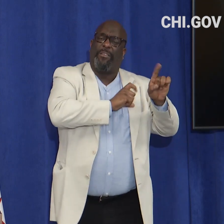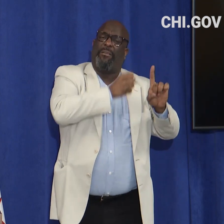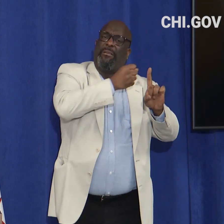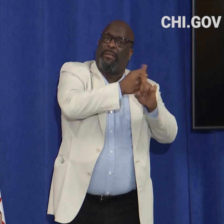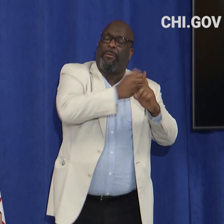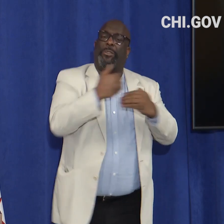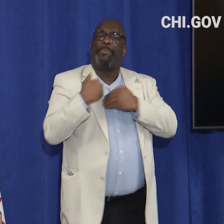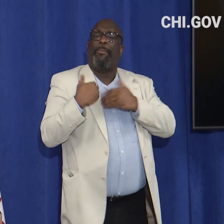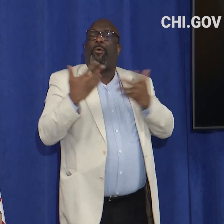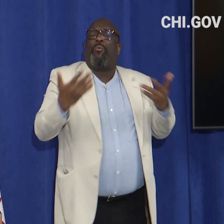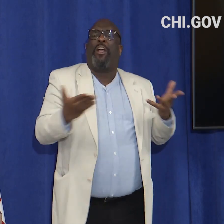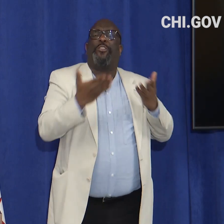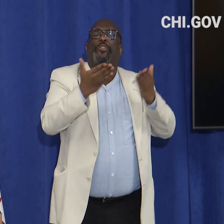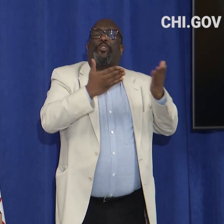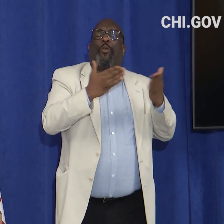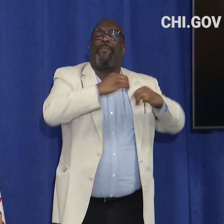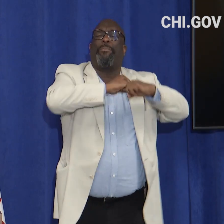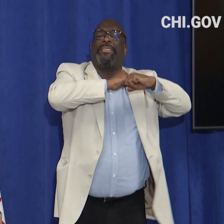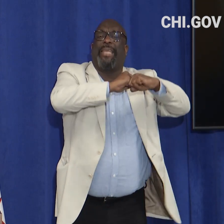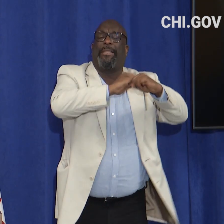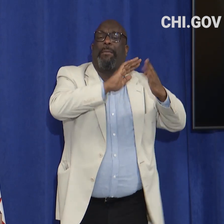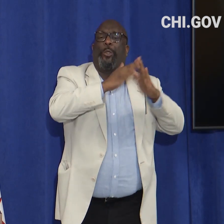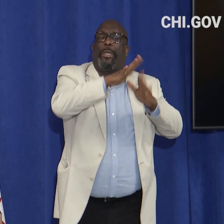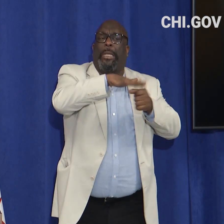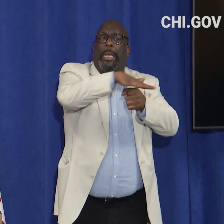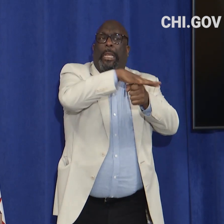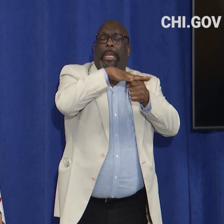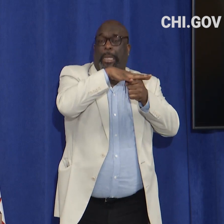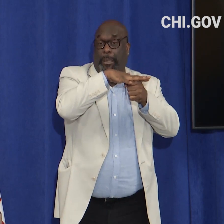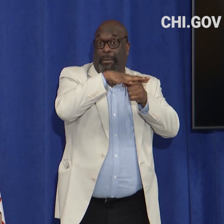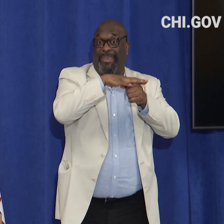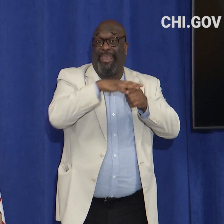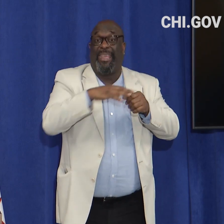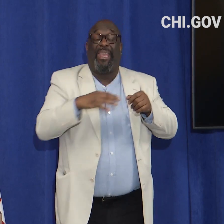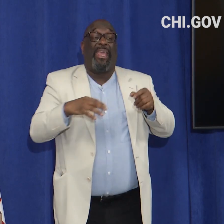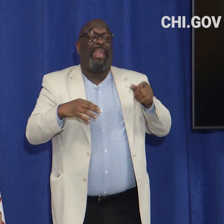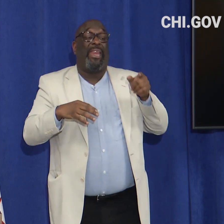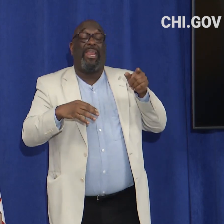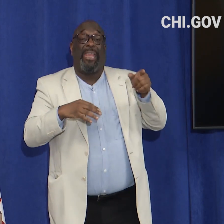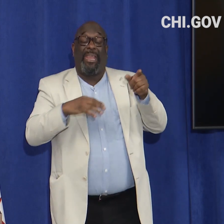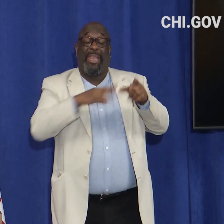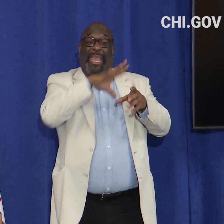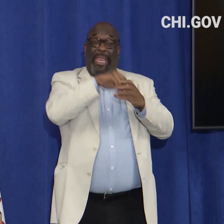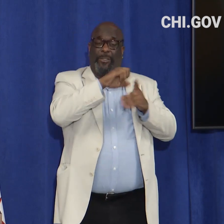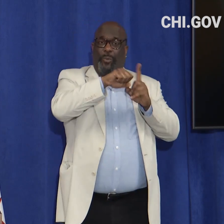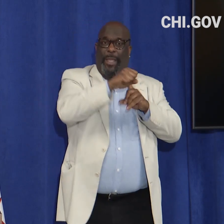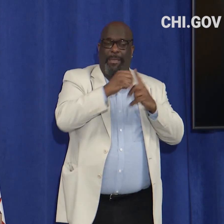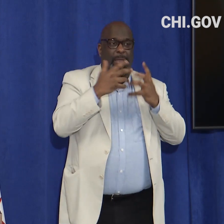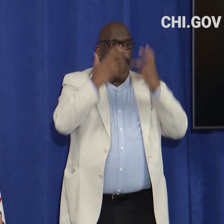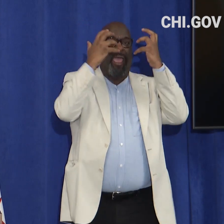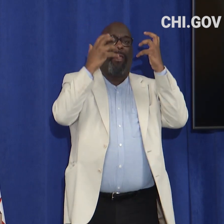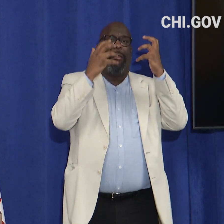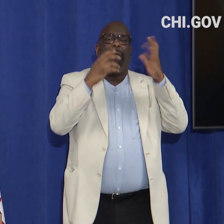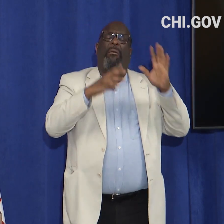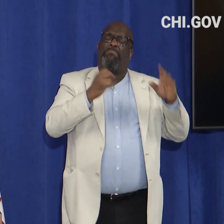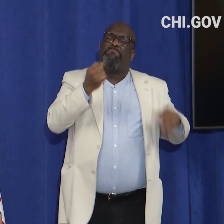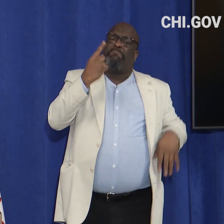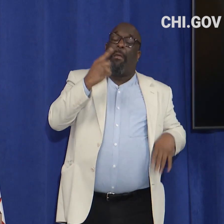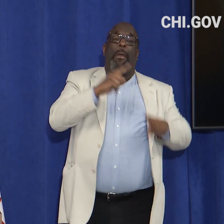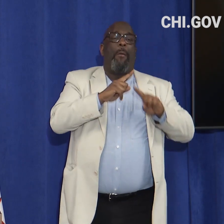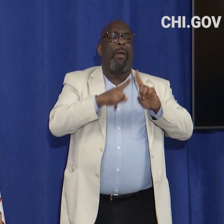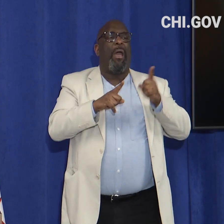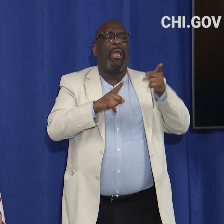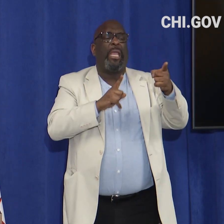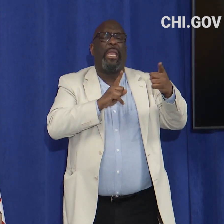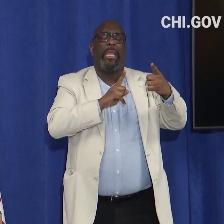the community, and in a heated circumstance, no doubt. But he went